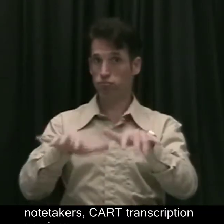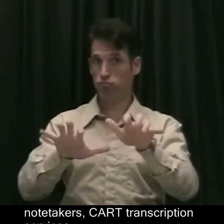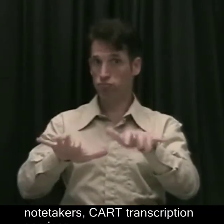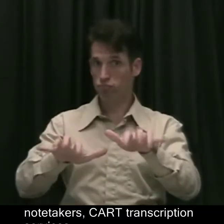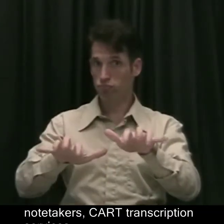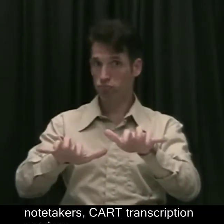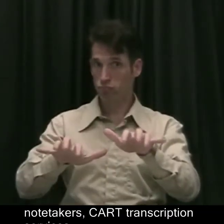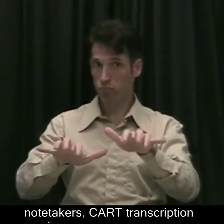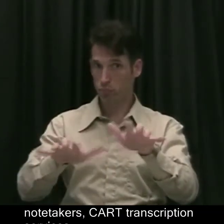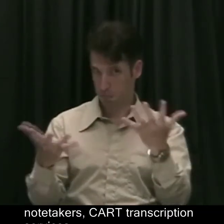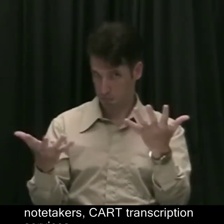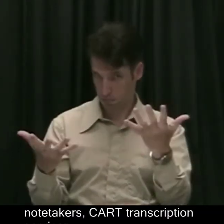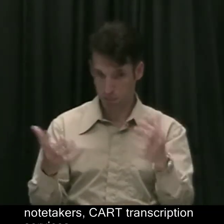services,